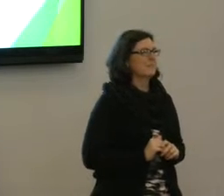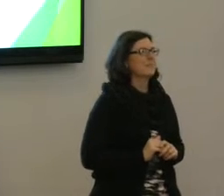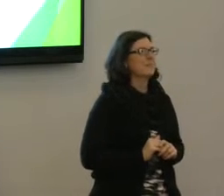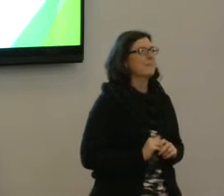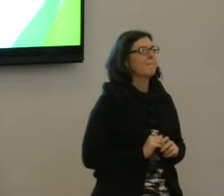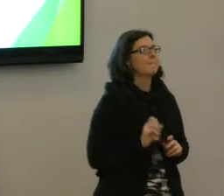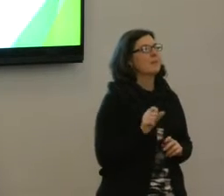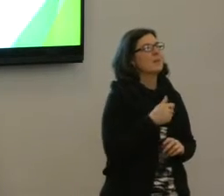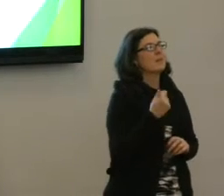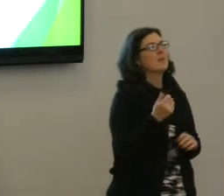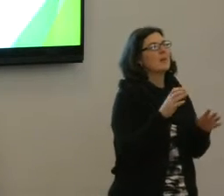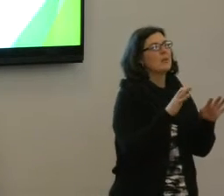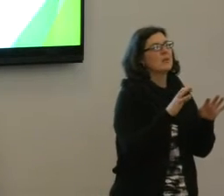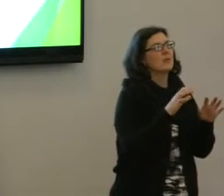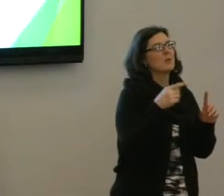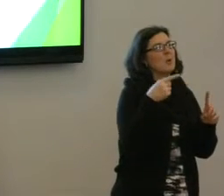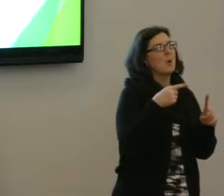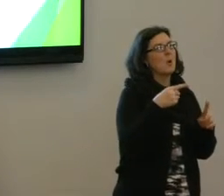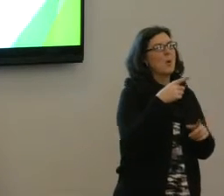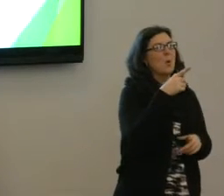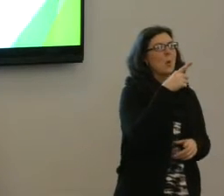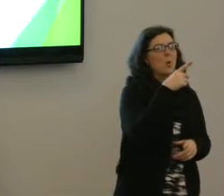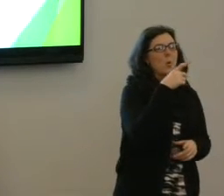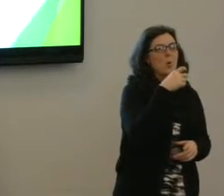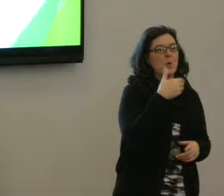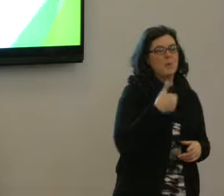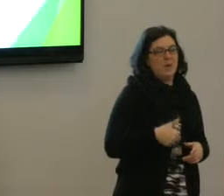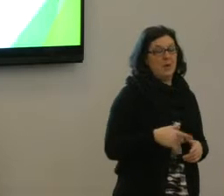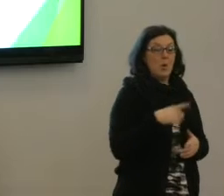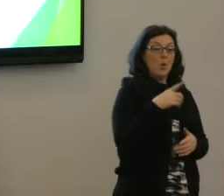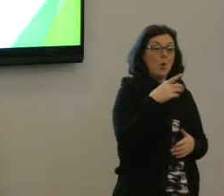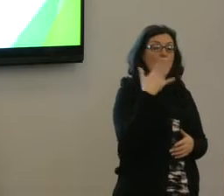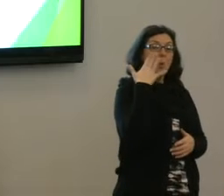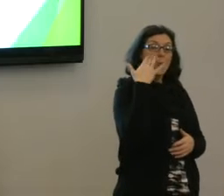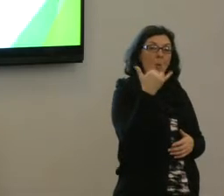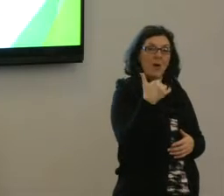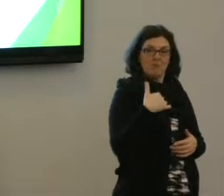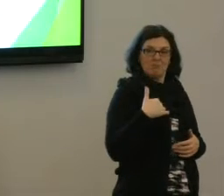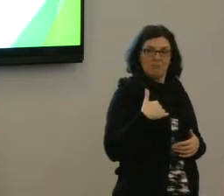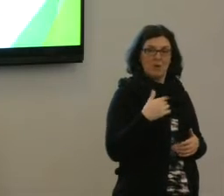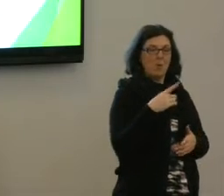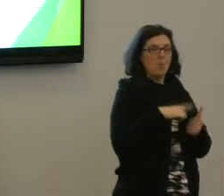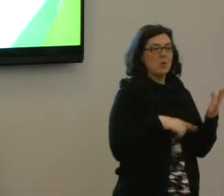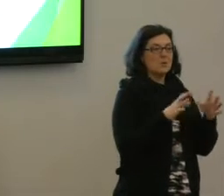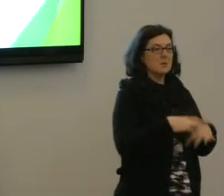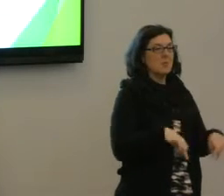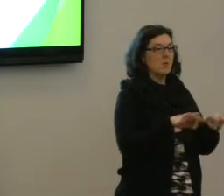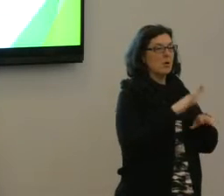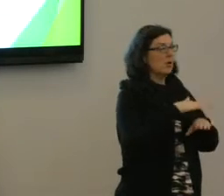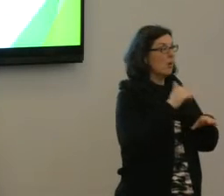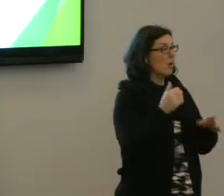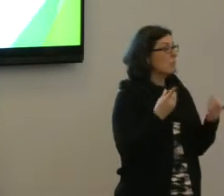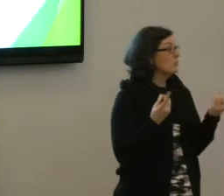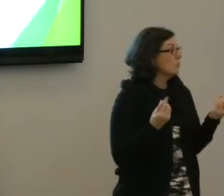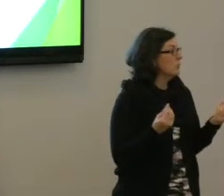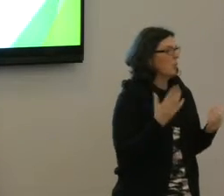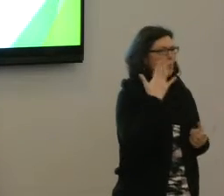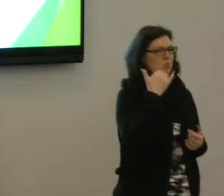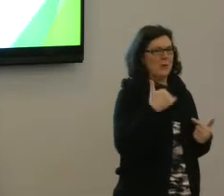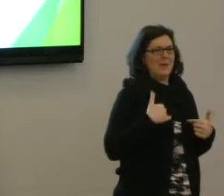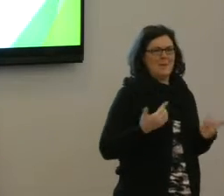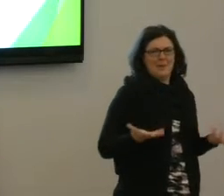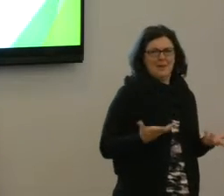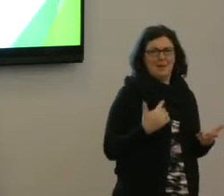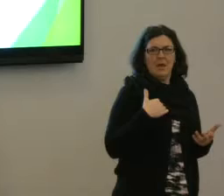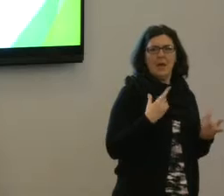The other core question, why am I? What's my purpose in life? That's the question of vocation. Question of calling. Why are you here?